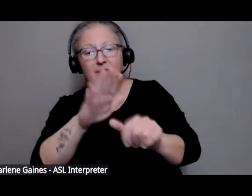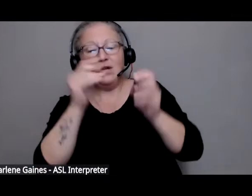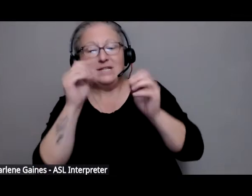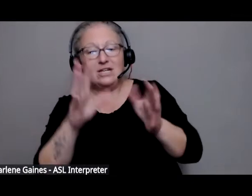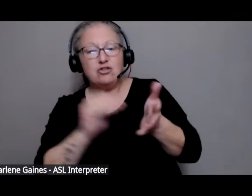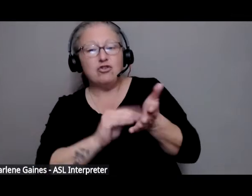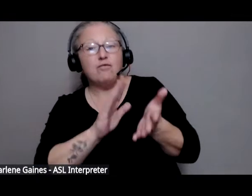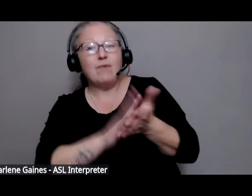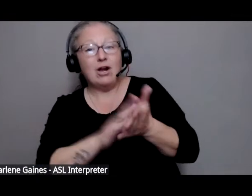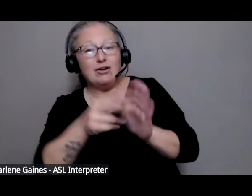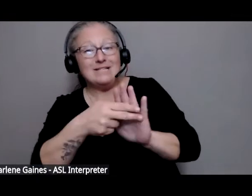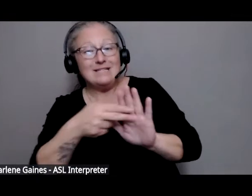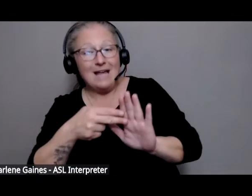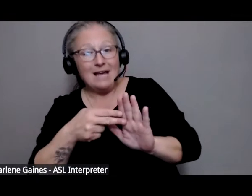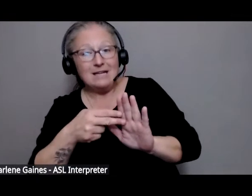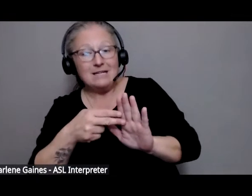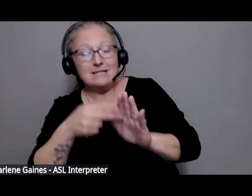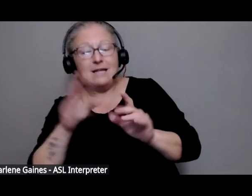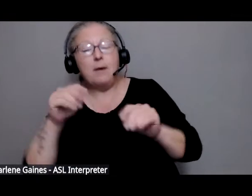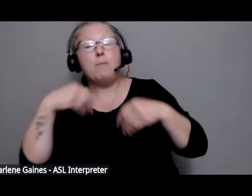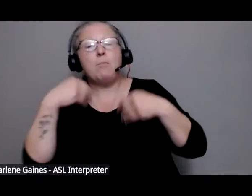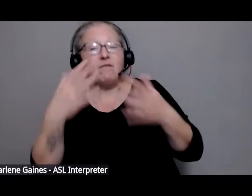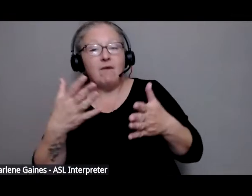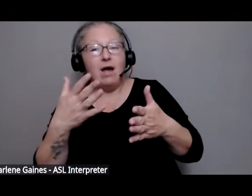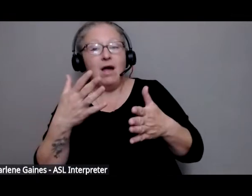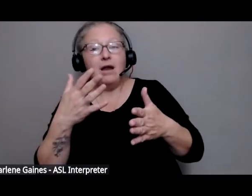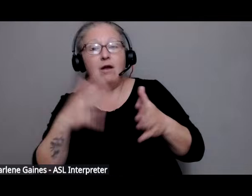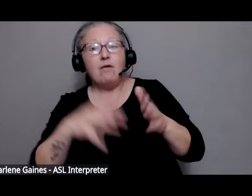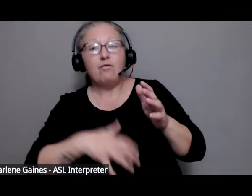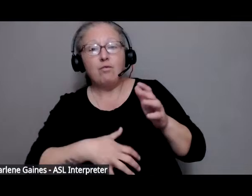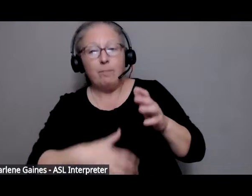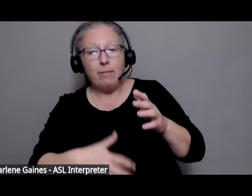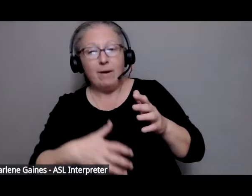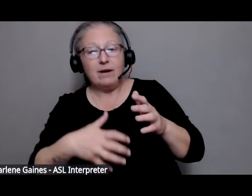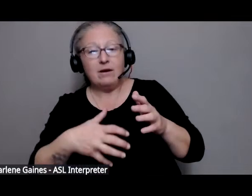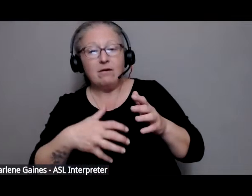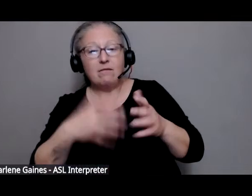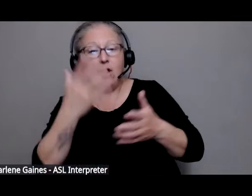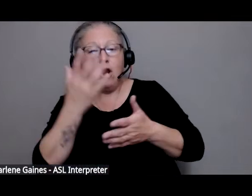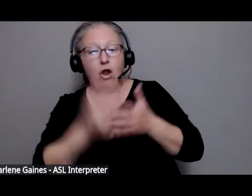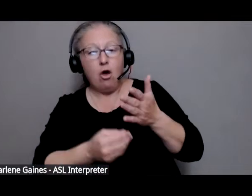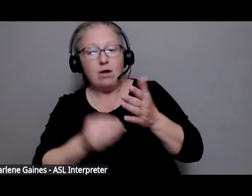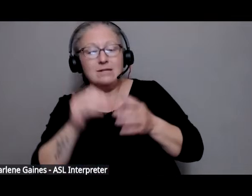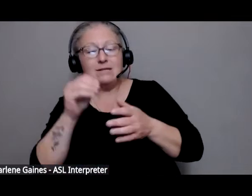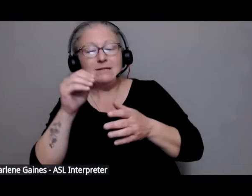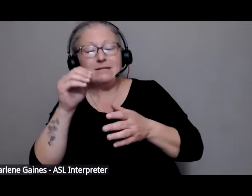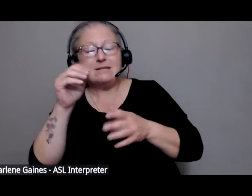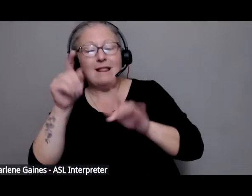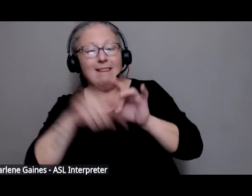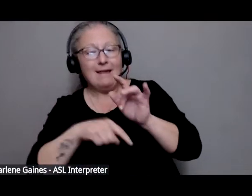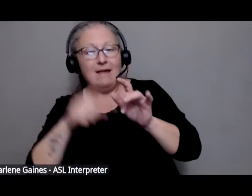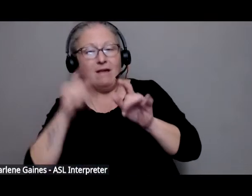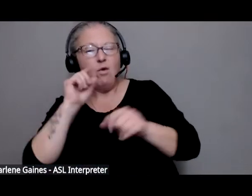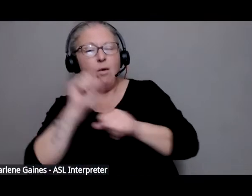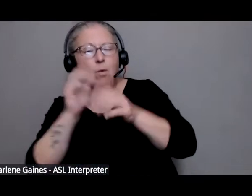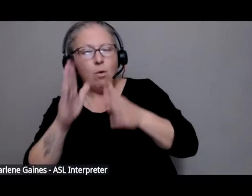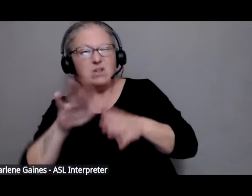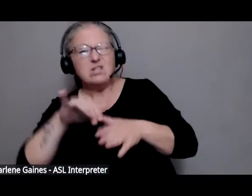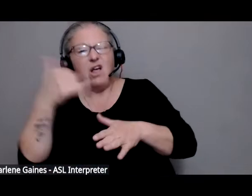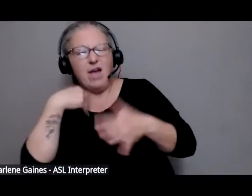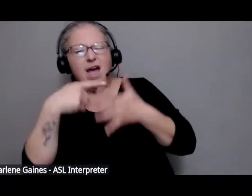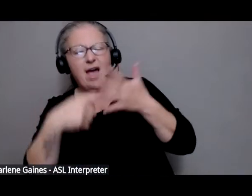status. And providing reproductive loss leave to employees. There's others, but those are the